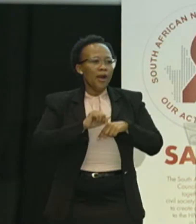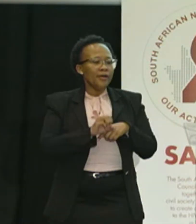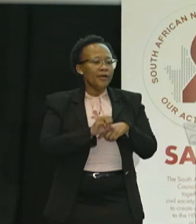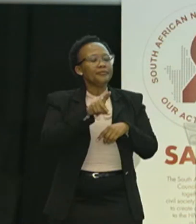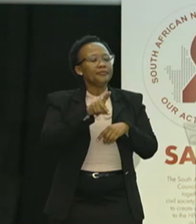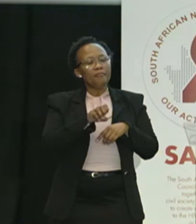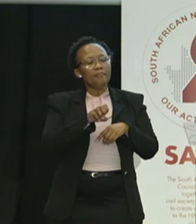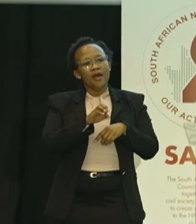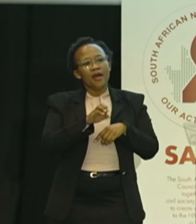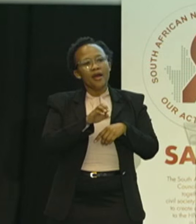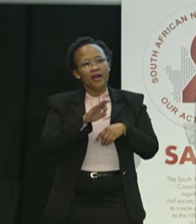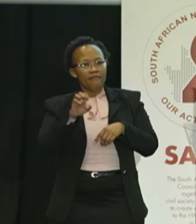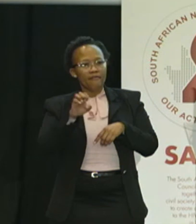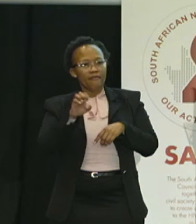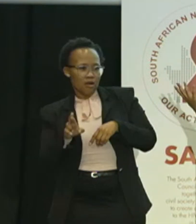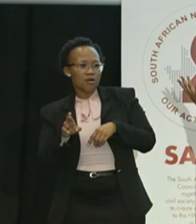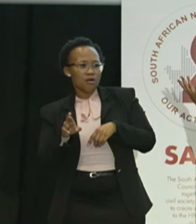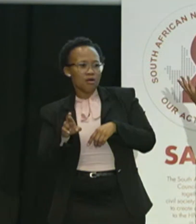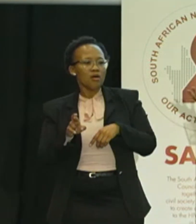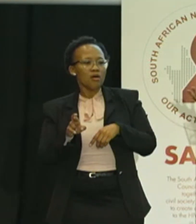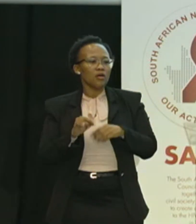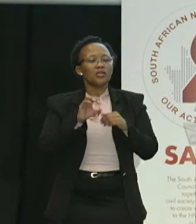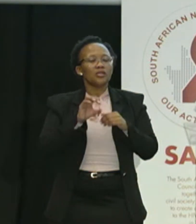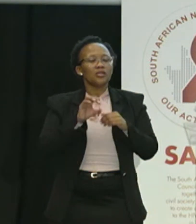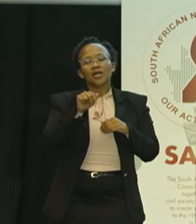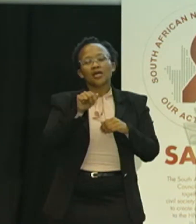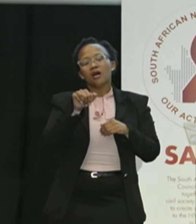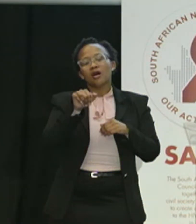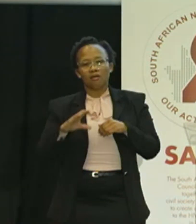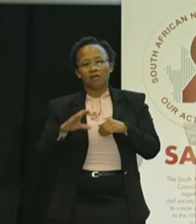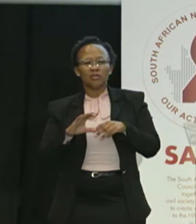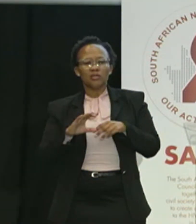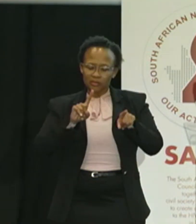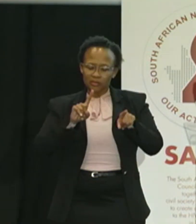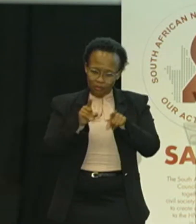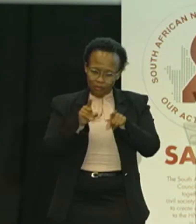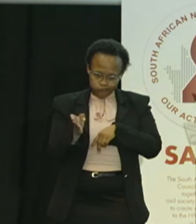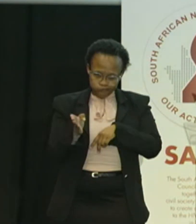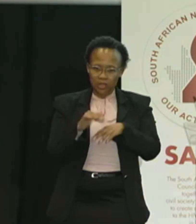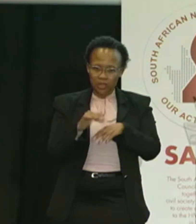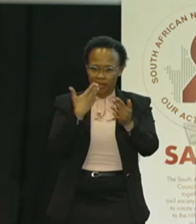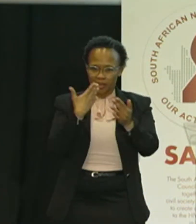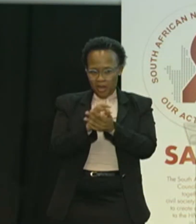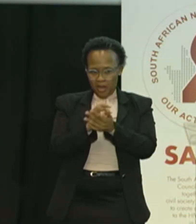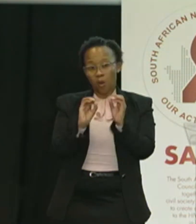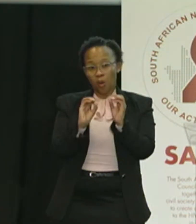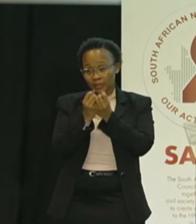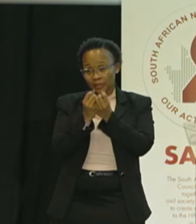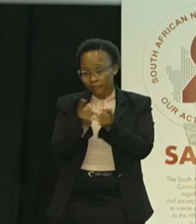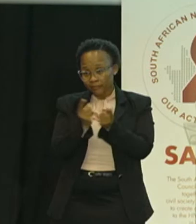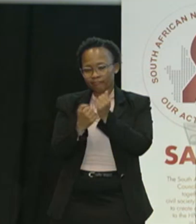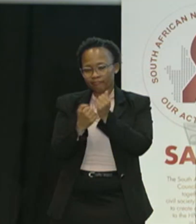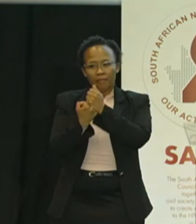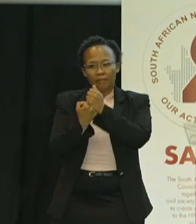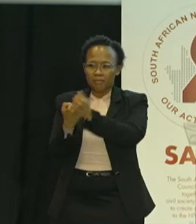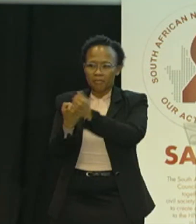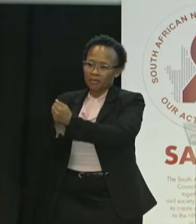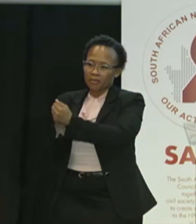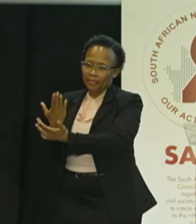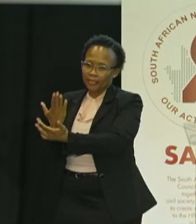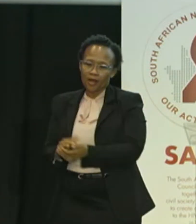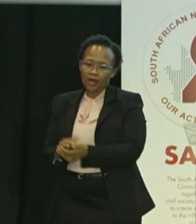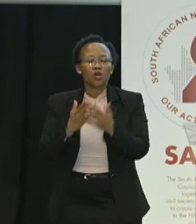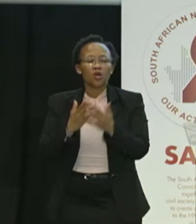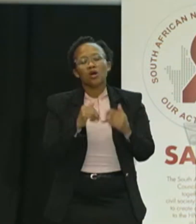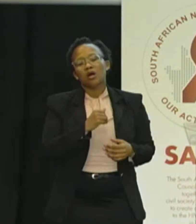got Global Fund, and we also have SANAC here to support you. So welcome everyone, and I wish you all a good